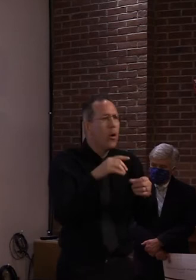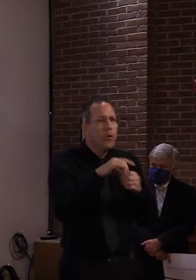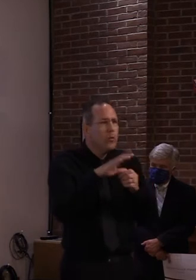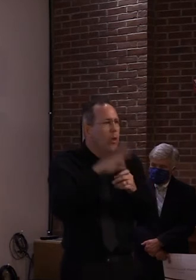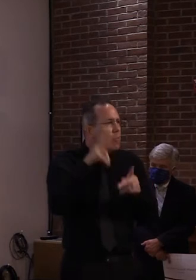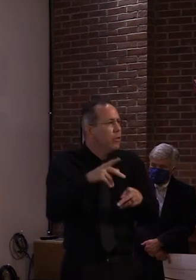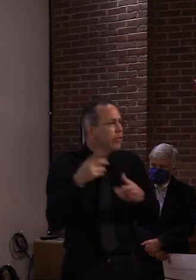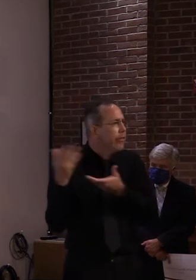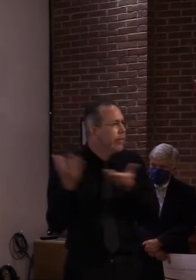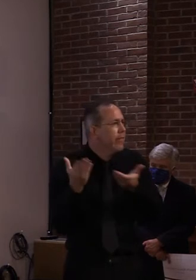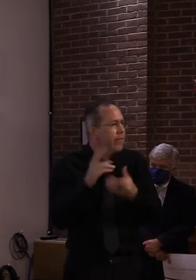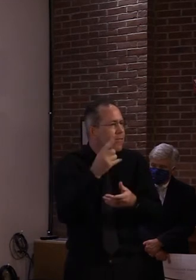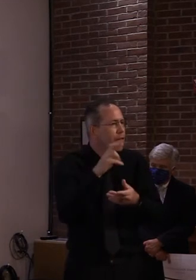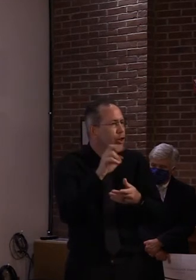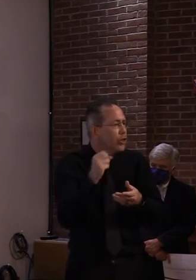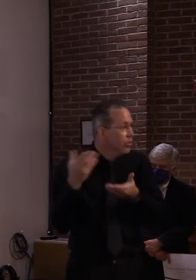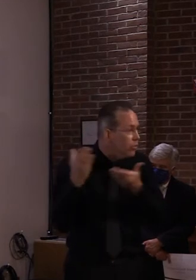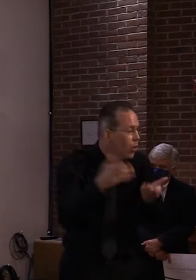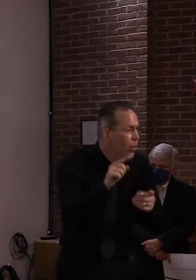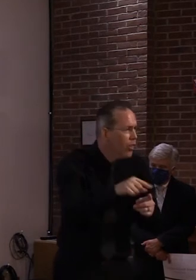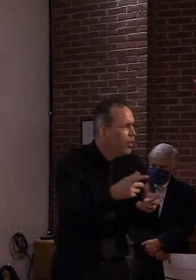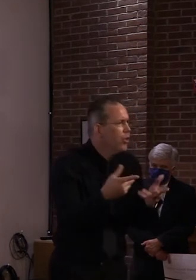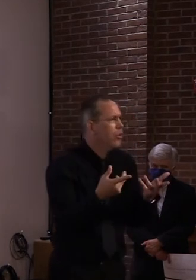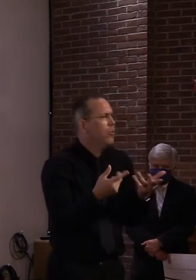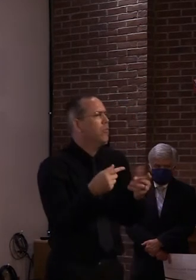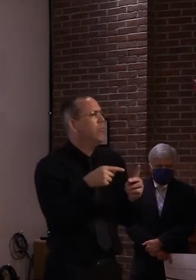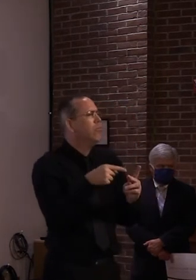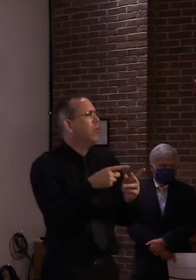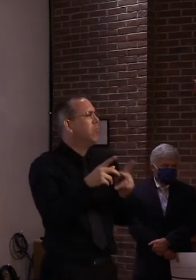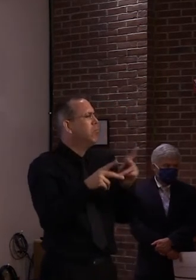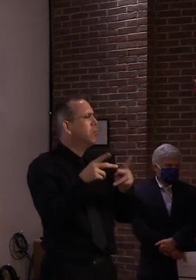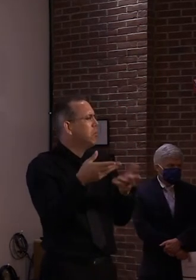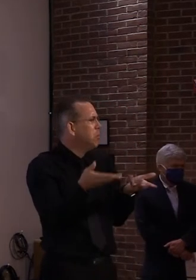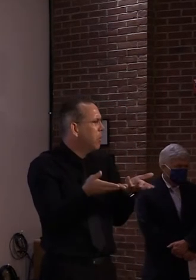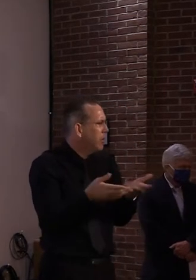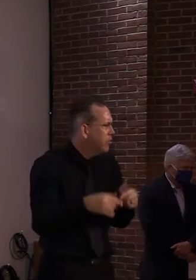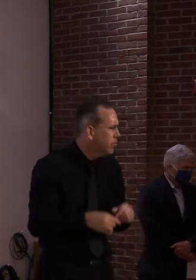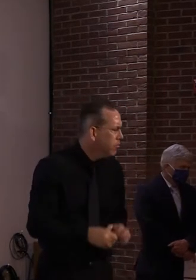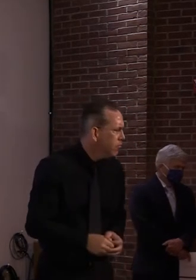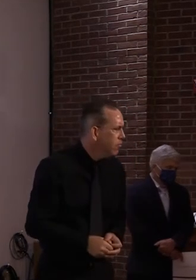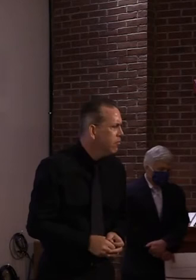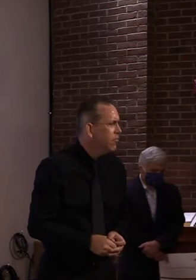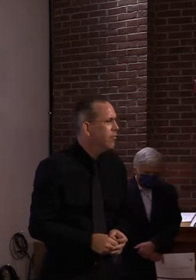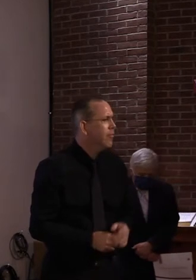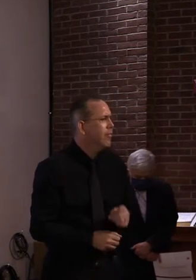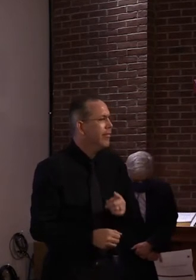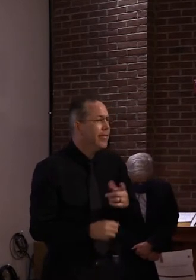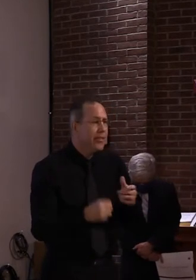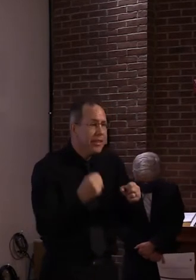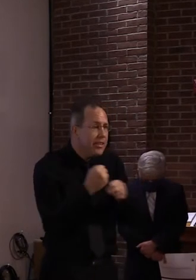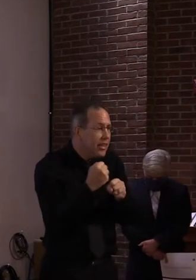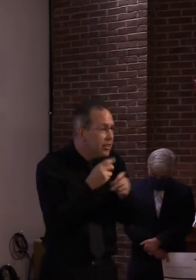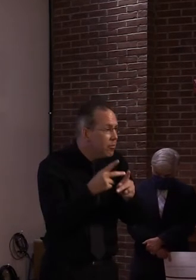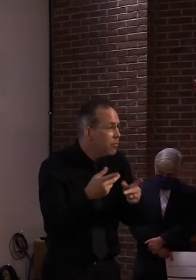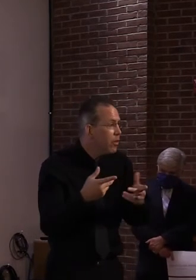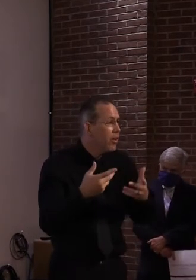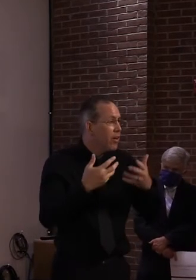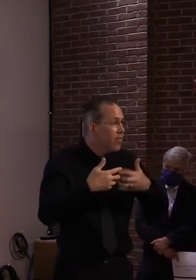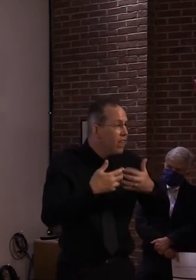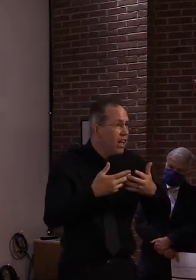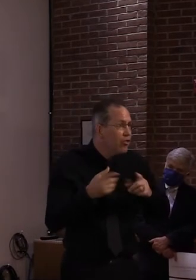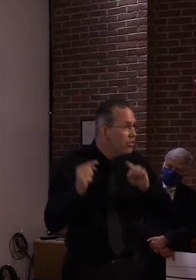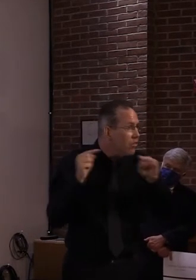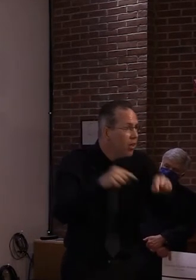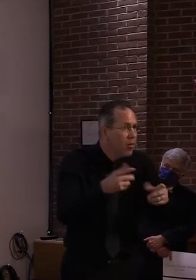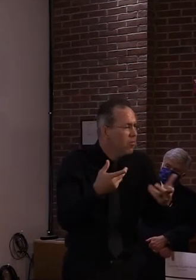so. Photocopier repair people haven't gone in to fix it or to install it or anything like that. You confirm that no single